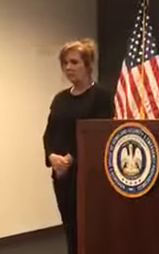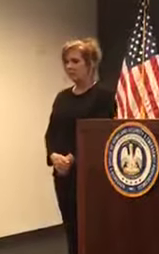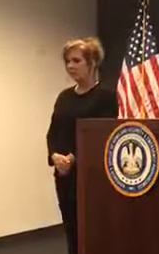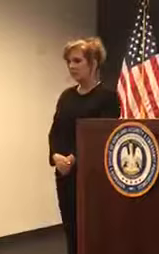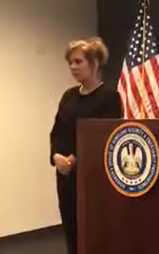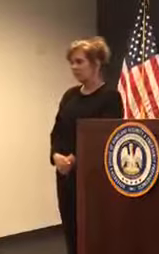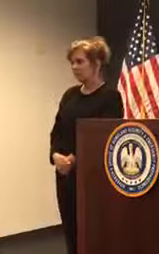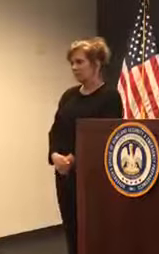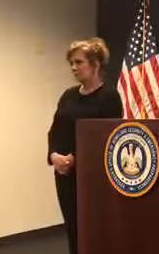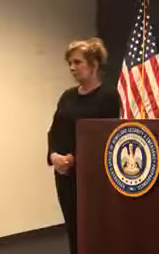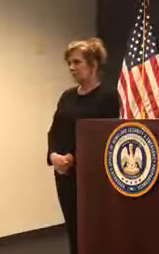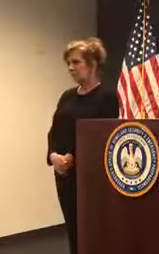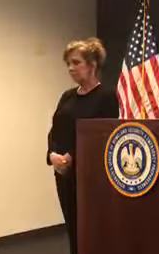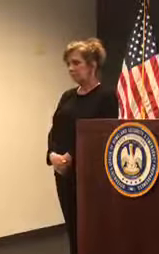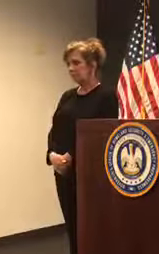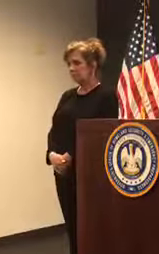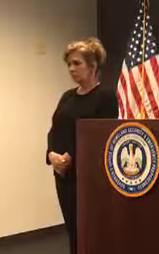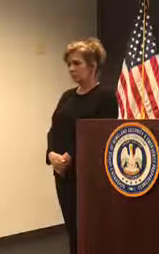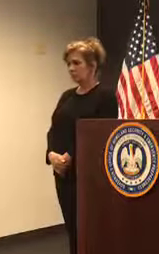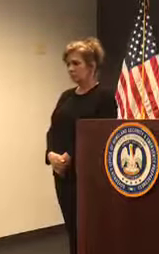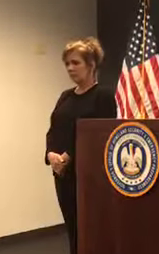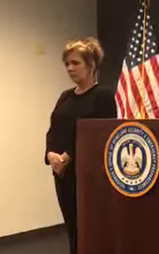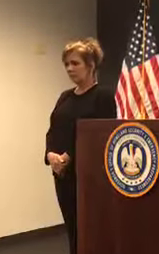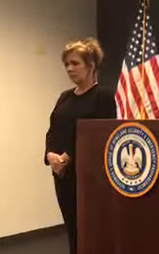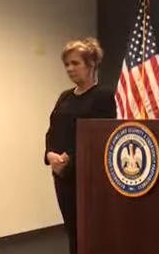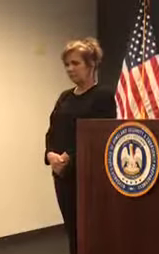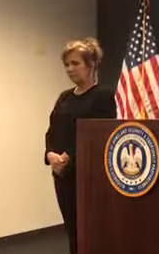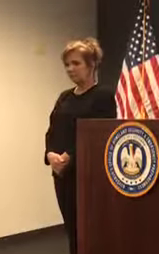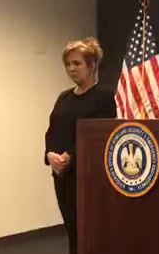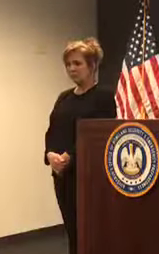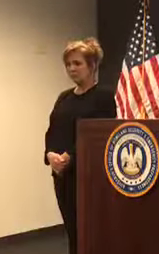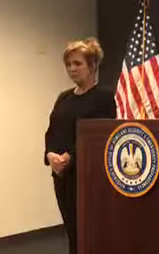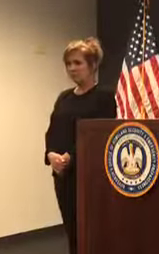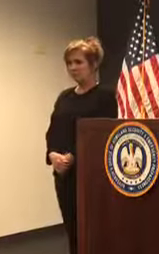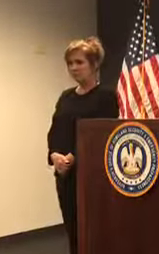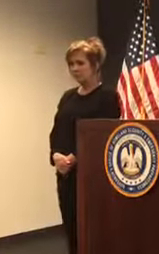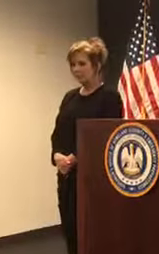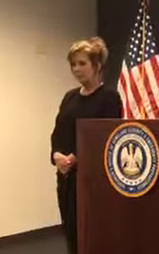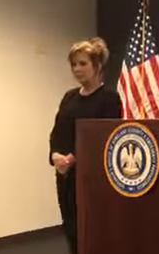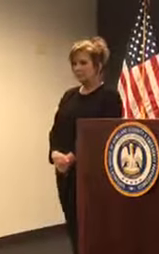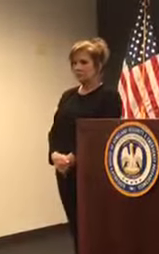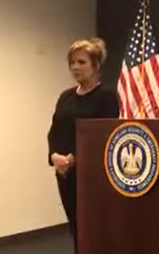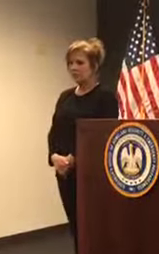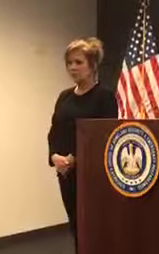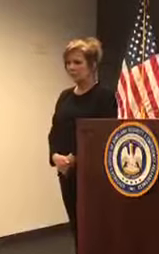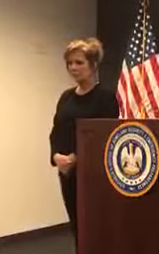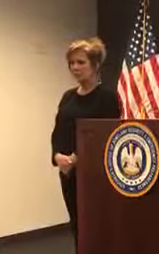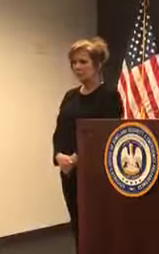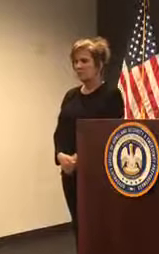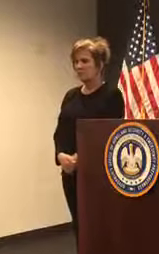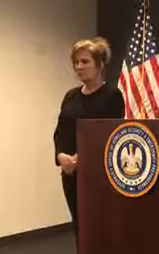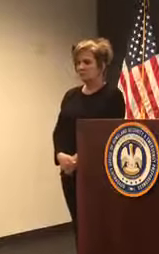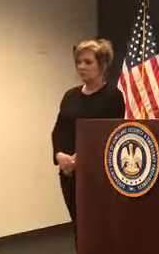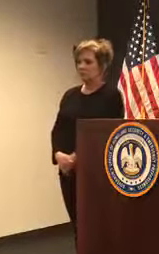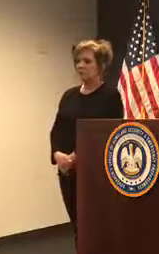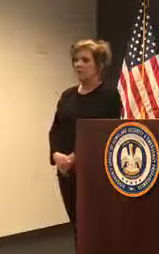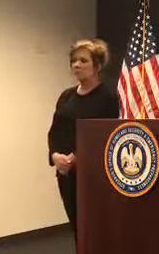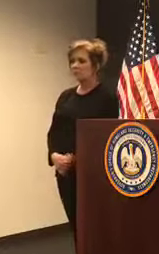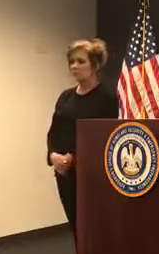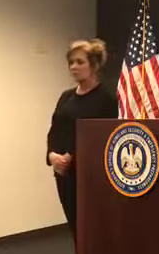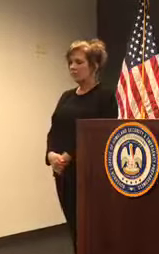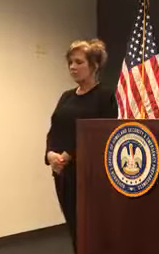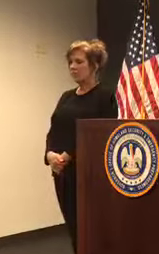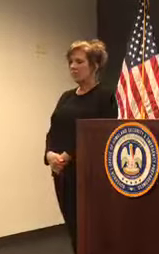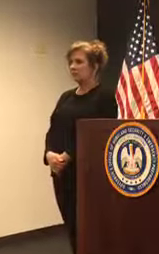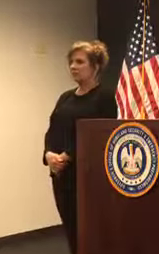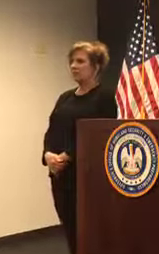That's correct. Because I know they're evacuating. Have you ever been there before? Yeah, last year. They're moving it. No,